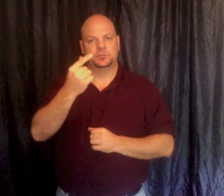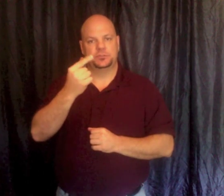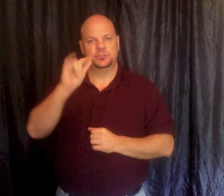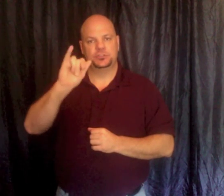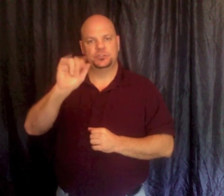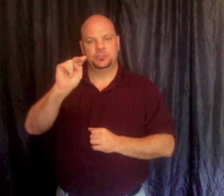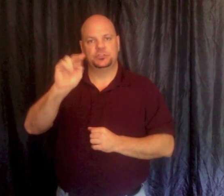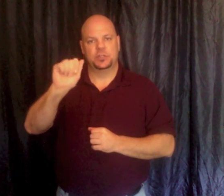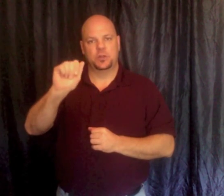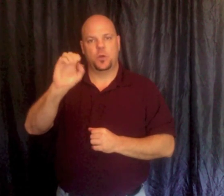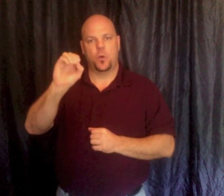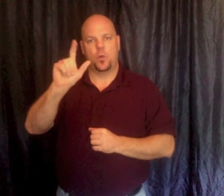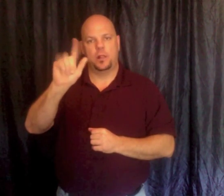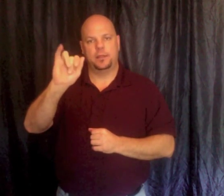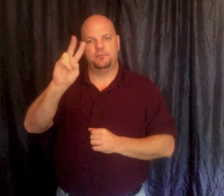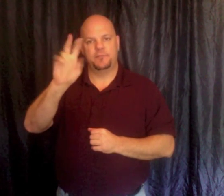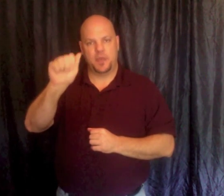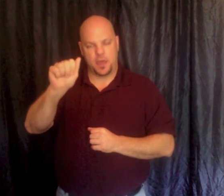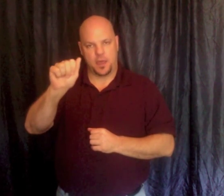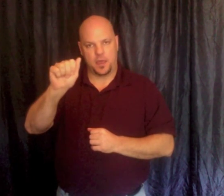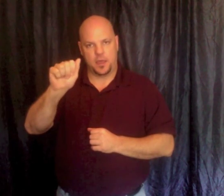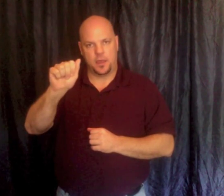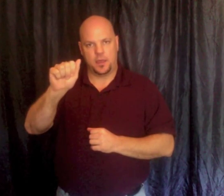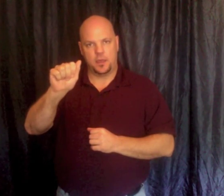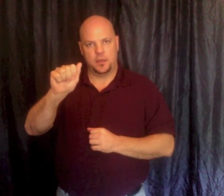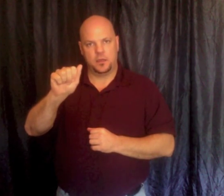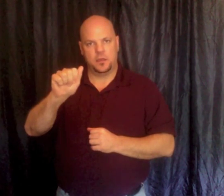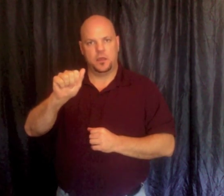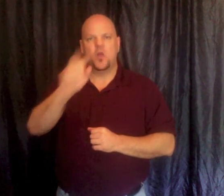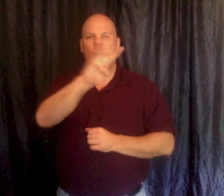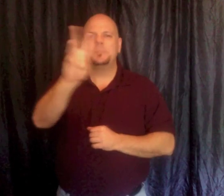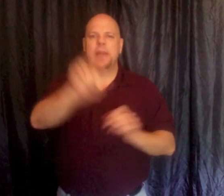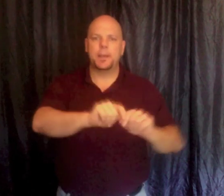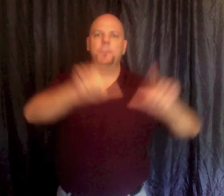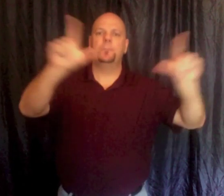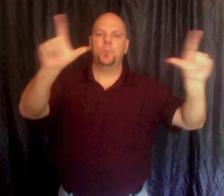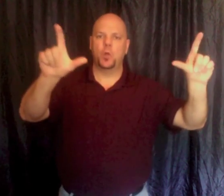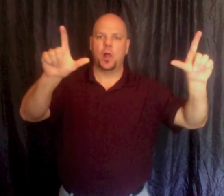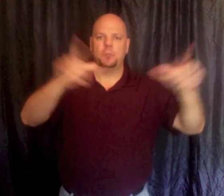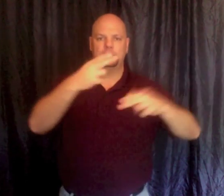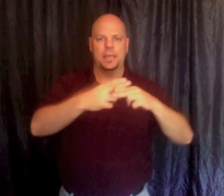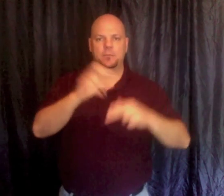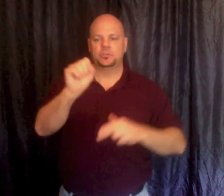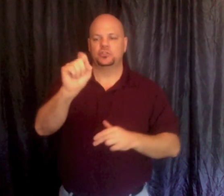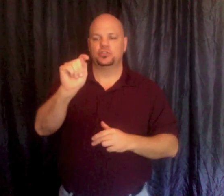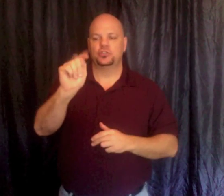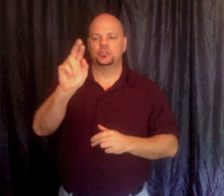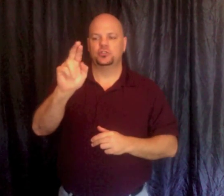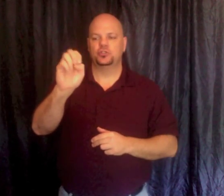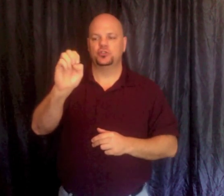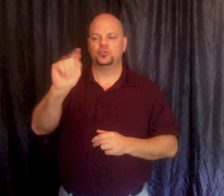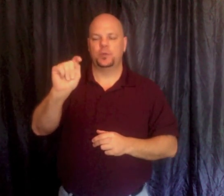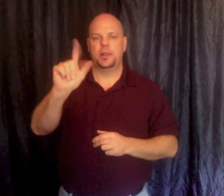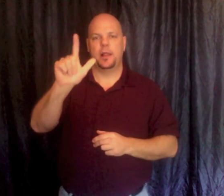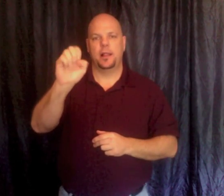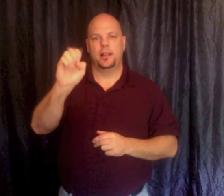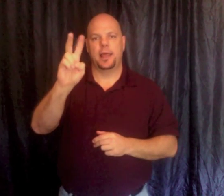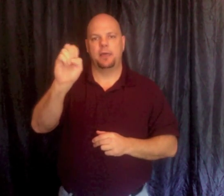Gina Olivia, if you have a chance, get the Street Leverage and read her article called "Sign